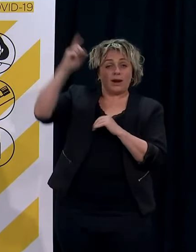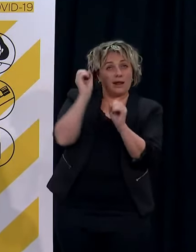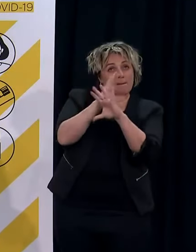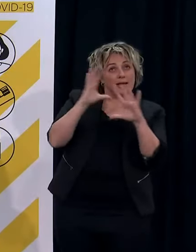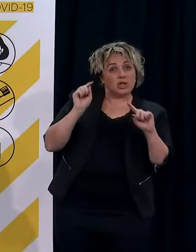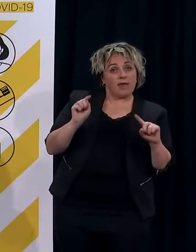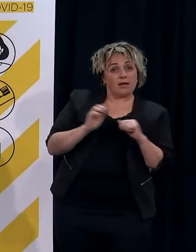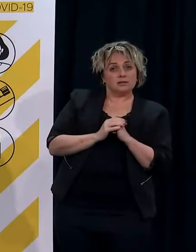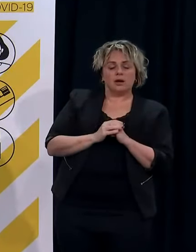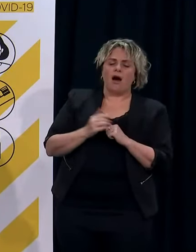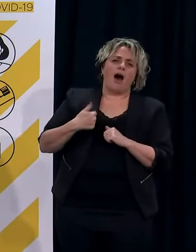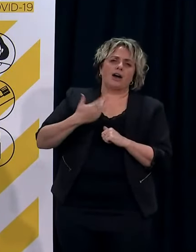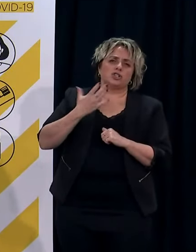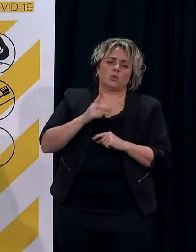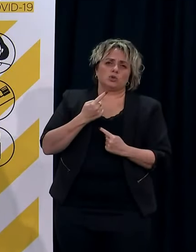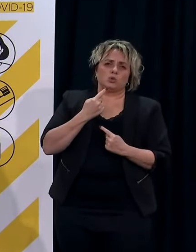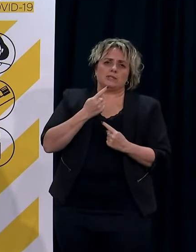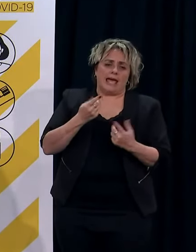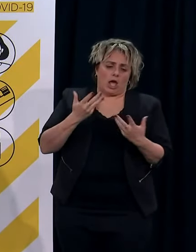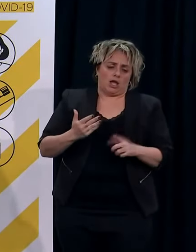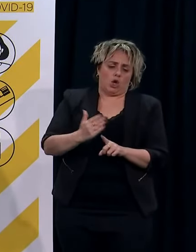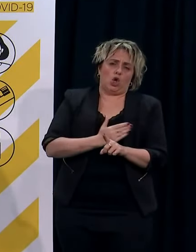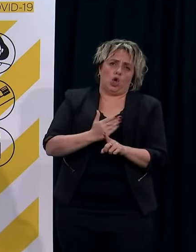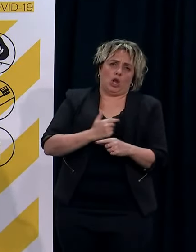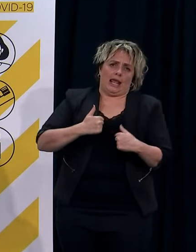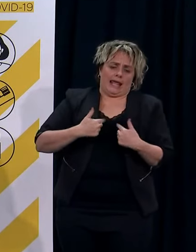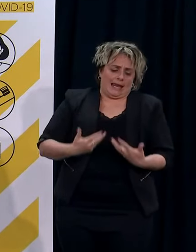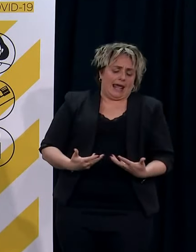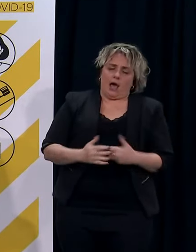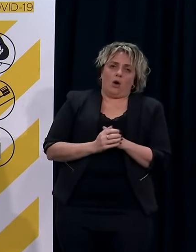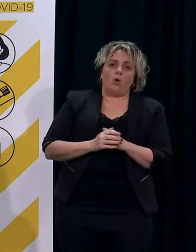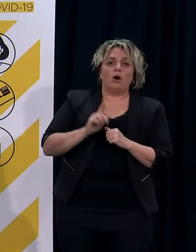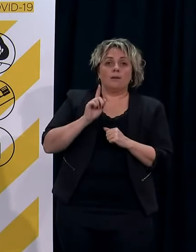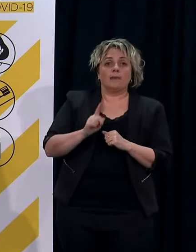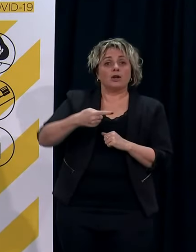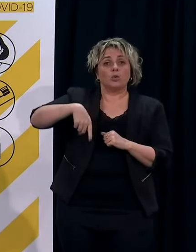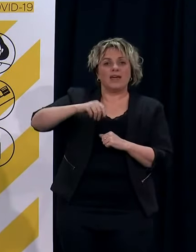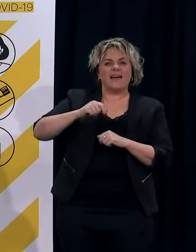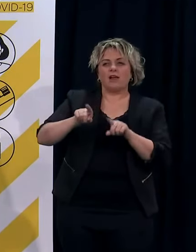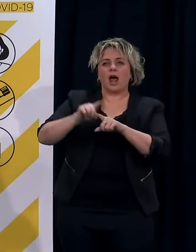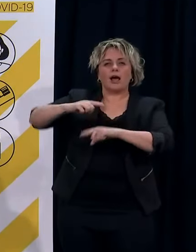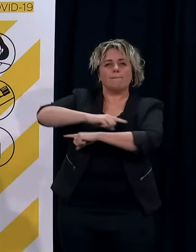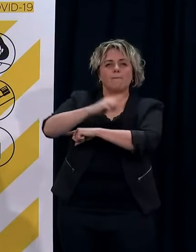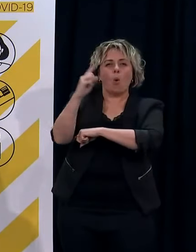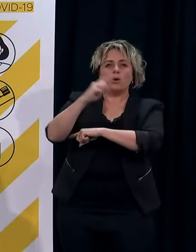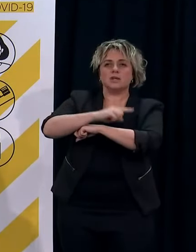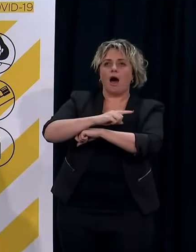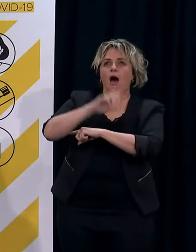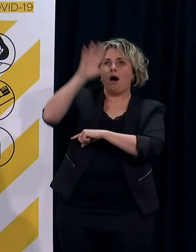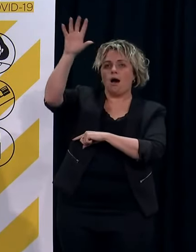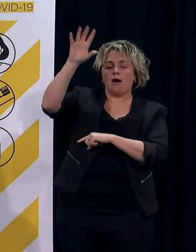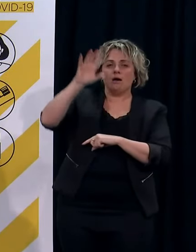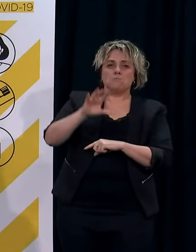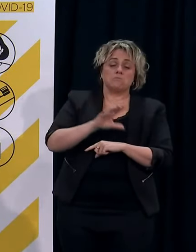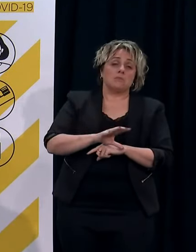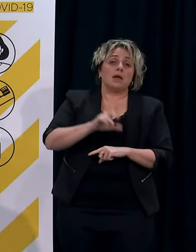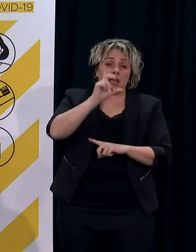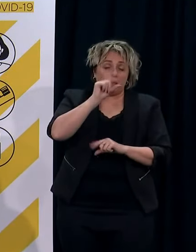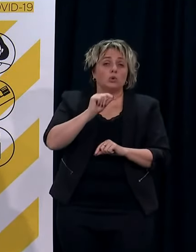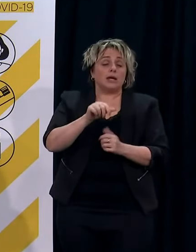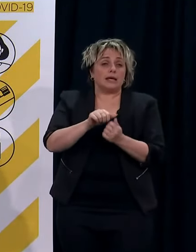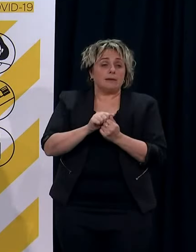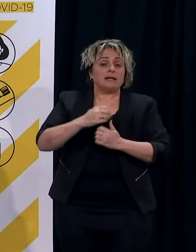some of those decisions, but what we do want to ensure is that we have borders that can maintain, if we are in that position, that can maintain that